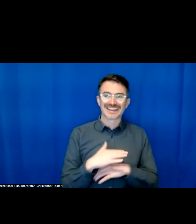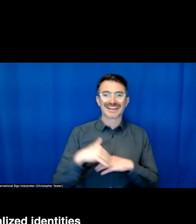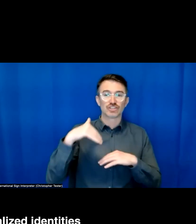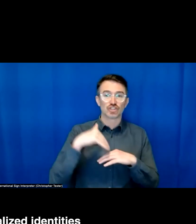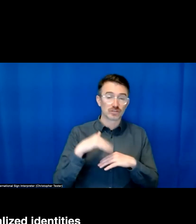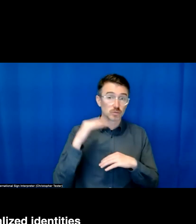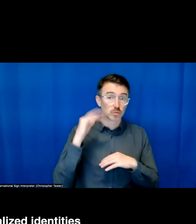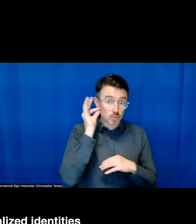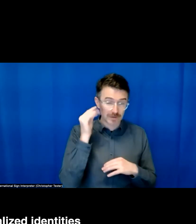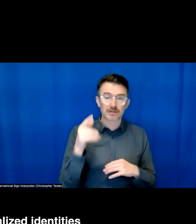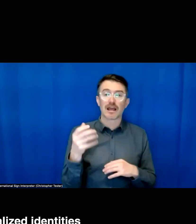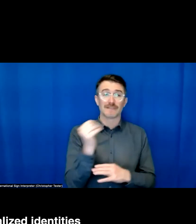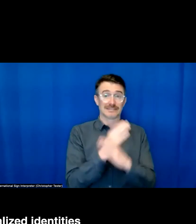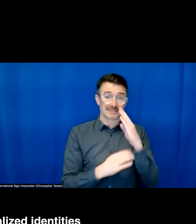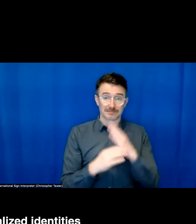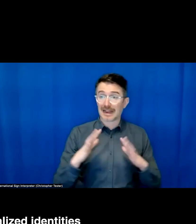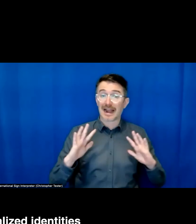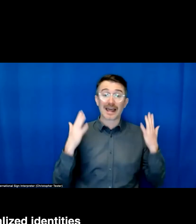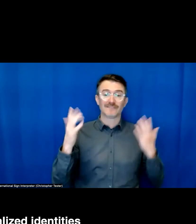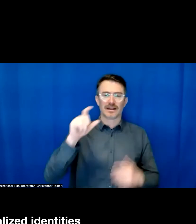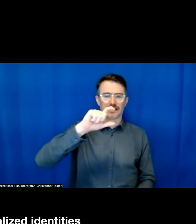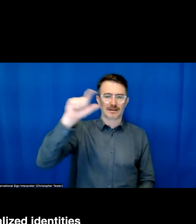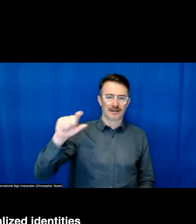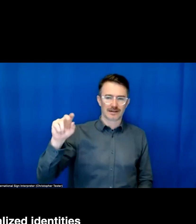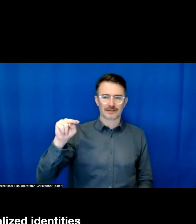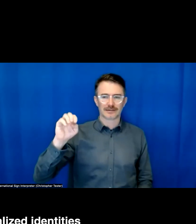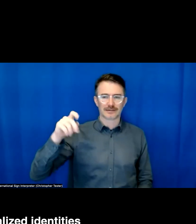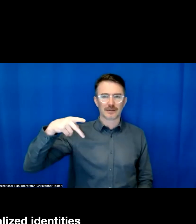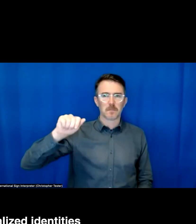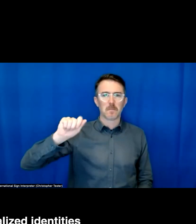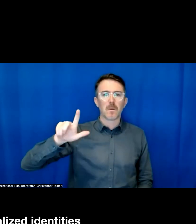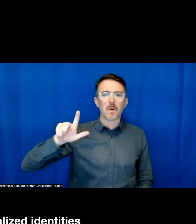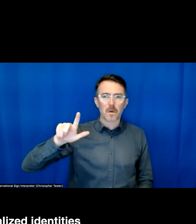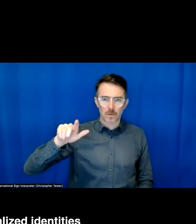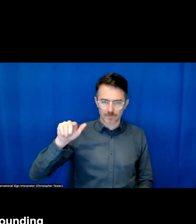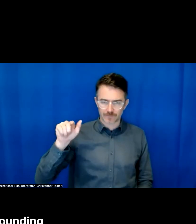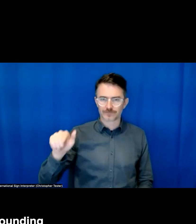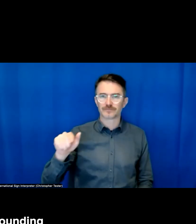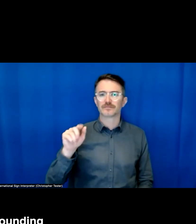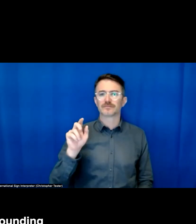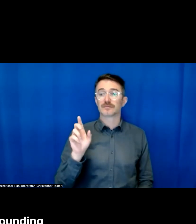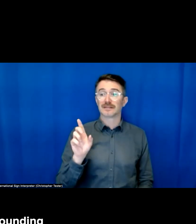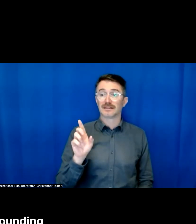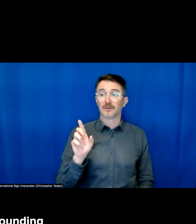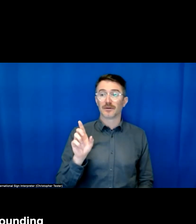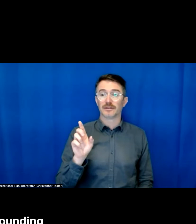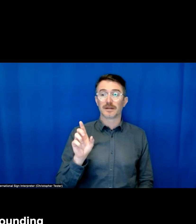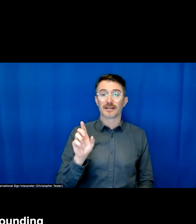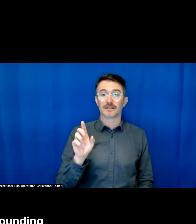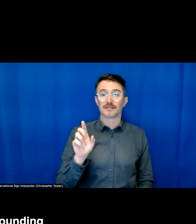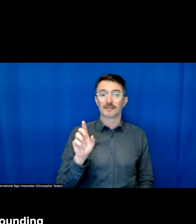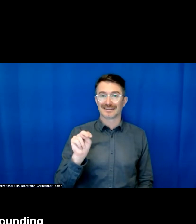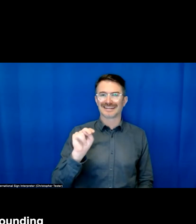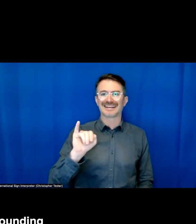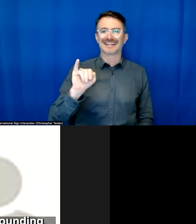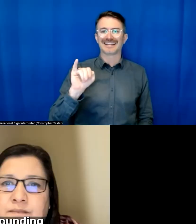bridging multiple marginalized identities within an intersectional lens. She is a